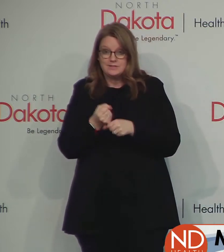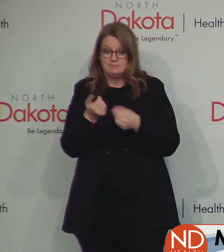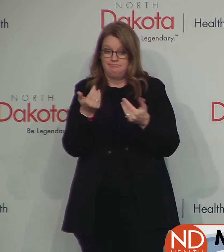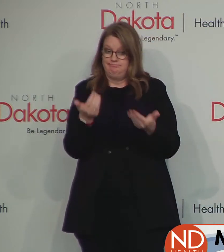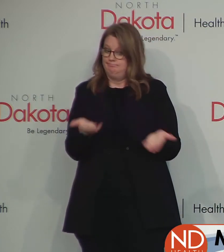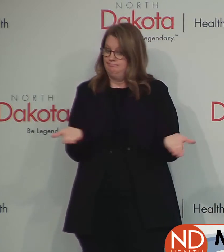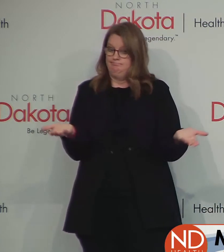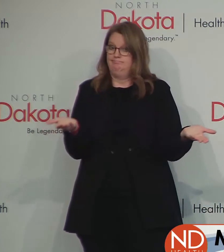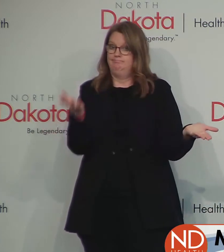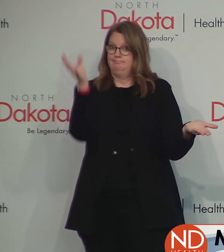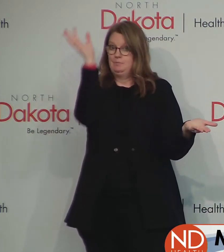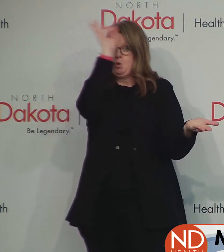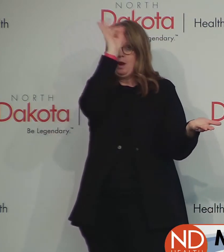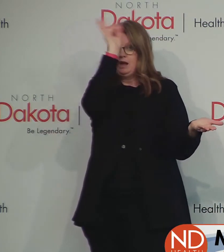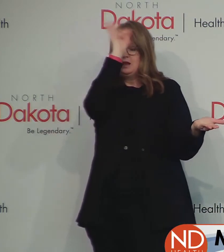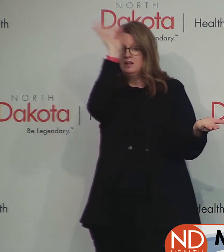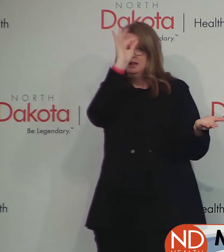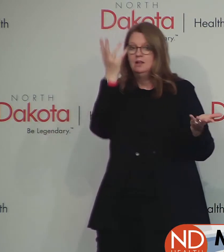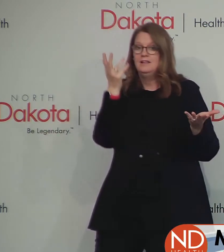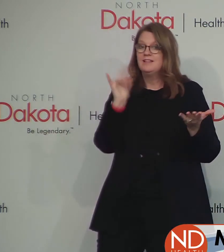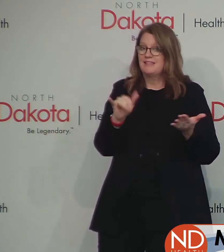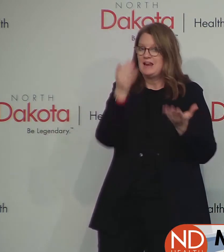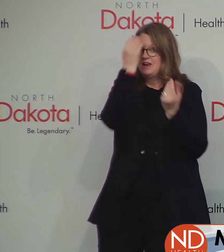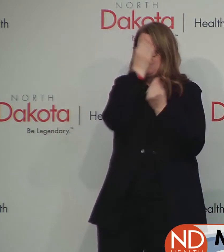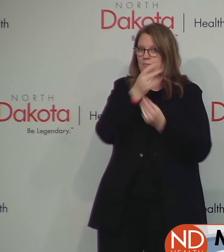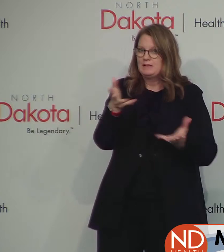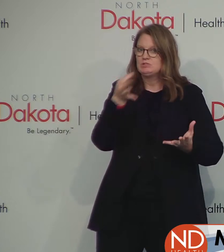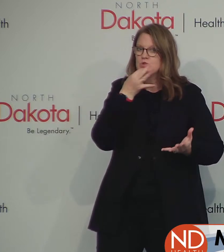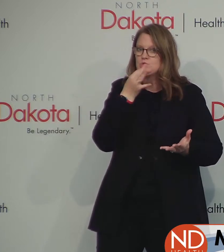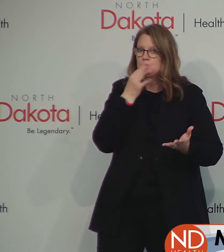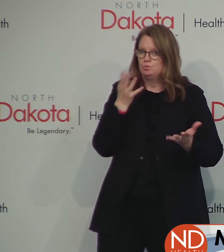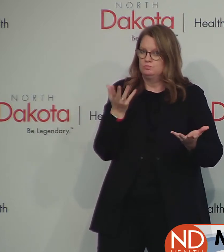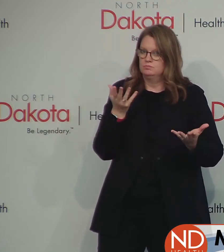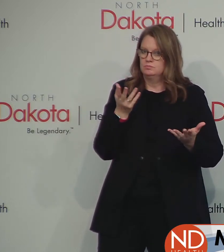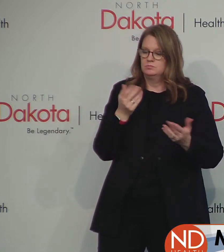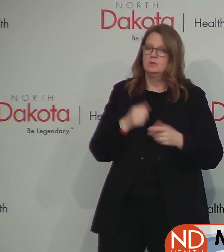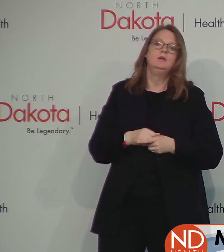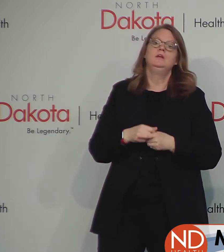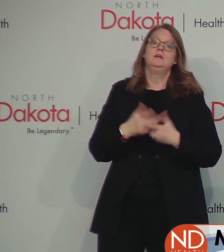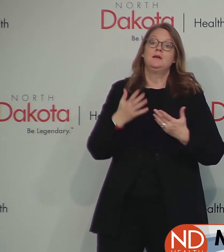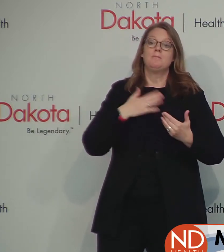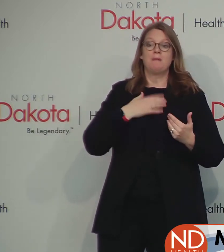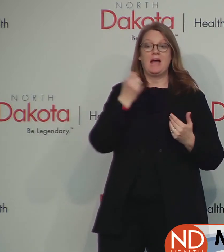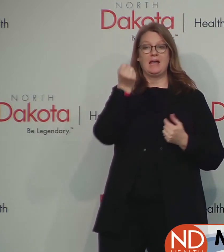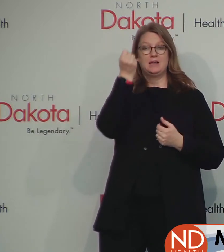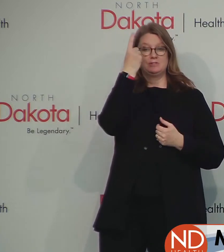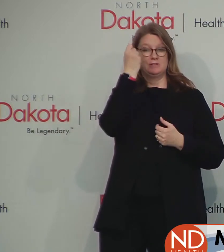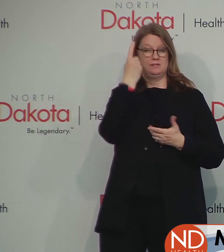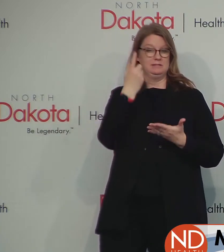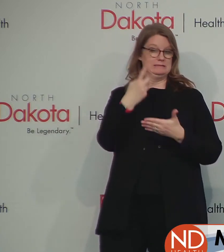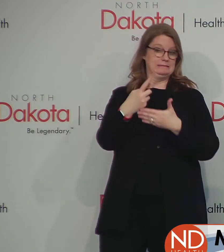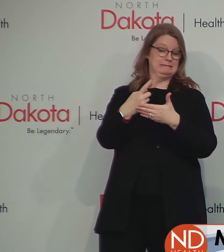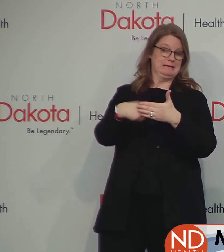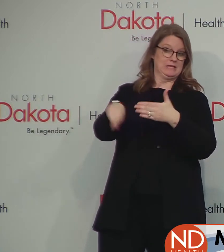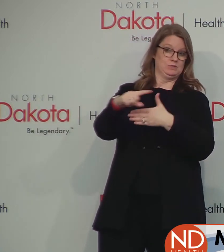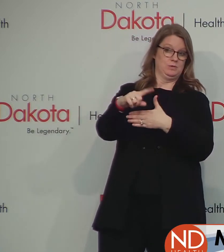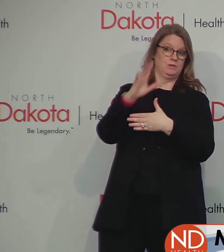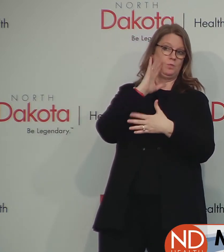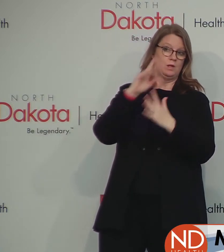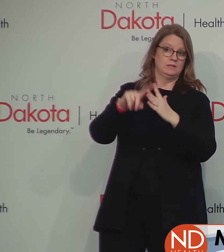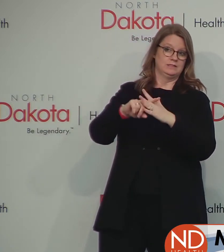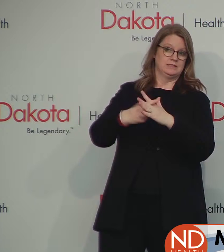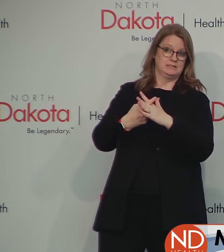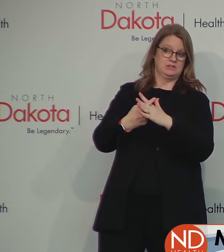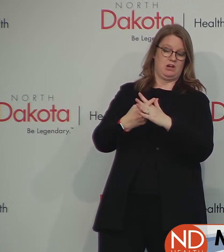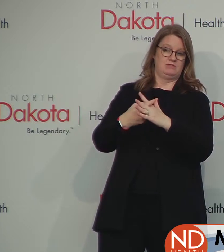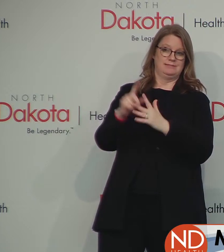federal allocations. Some of that information should be coming out in the near future. My understanding is next week they're starting with a pilot of